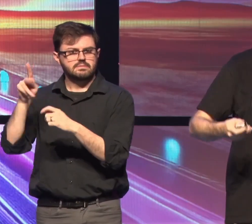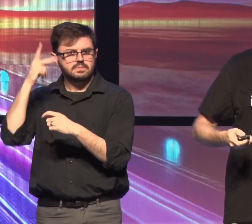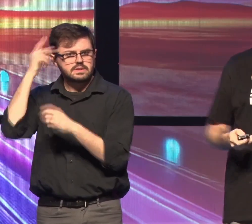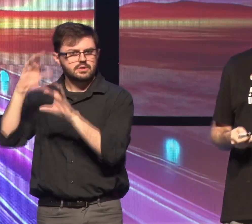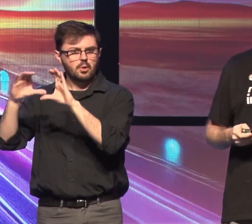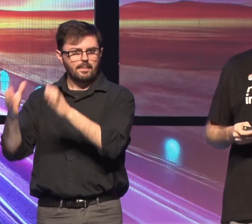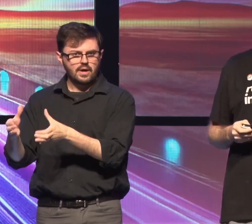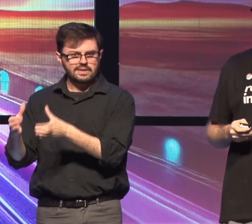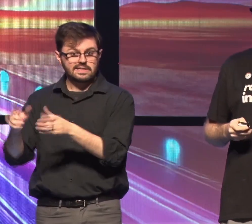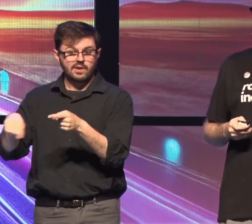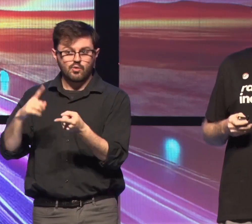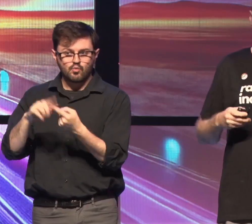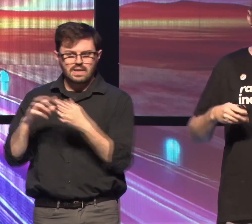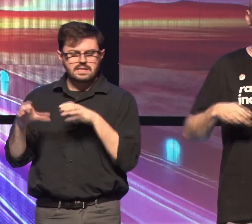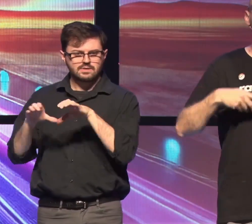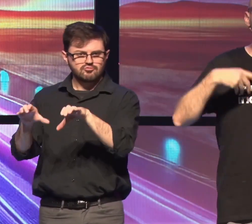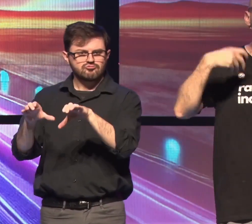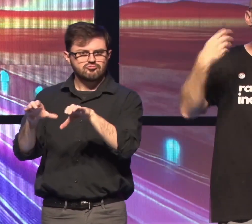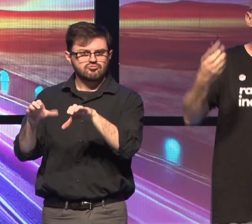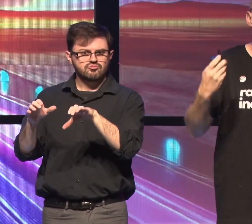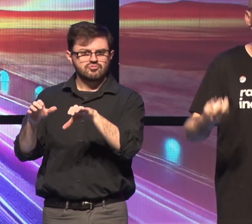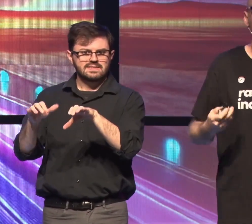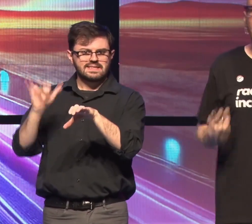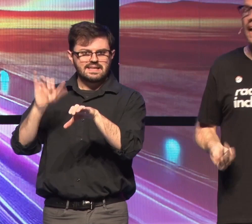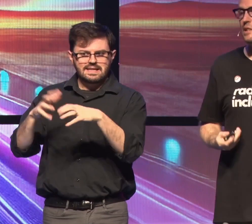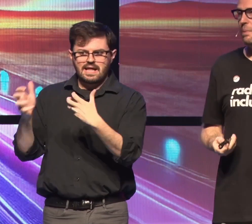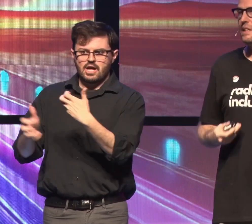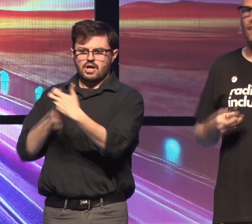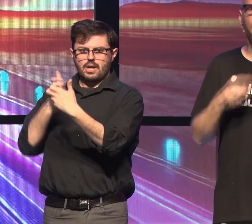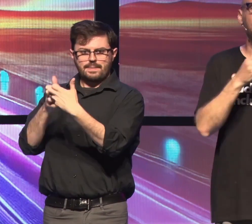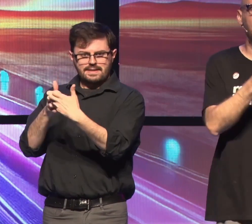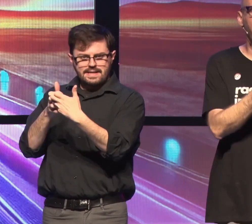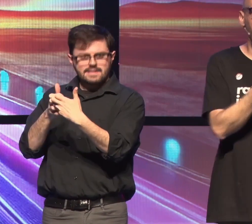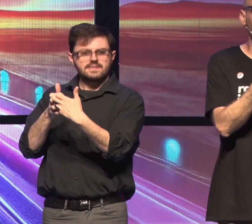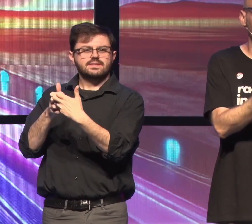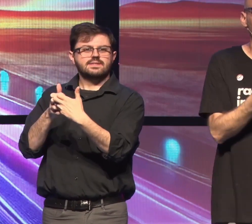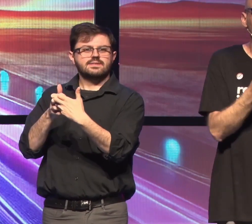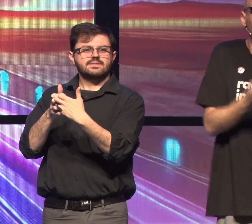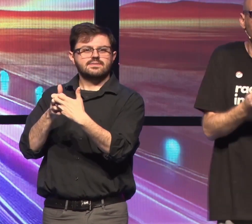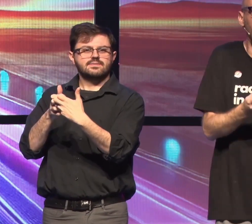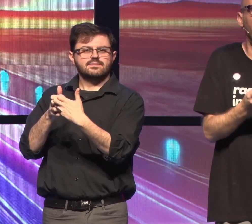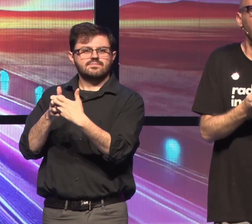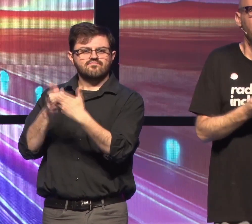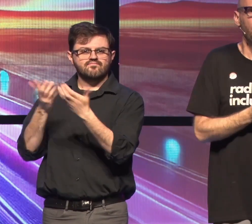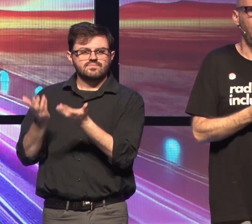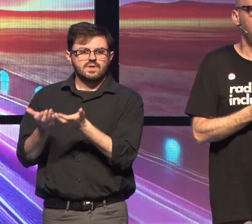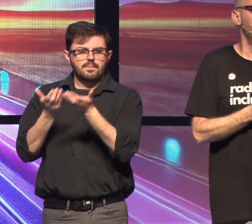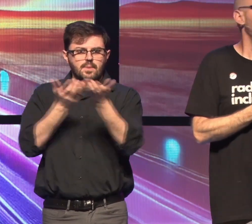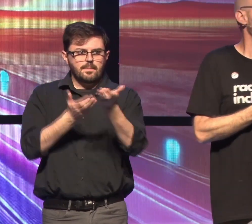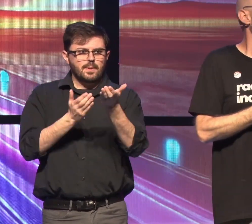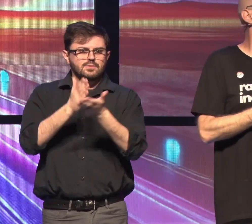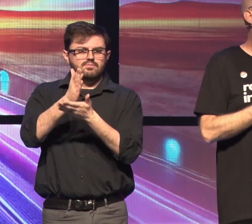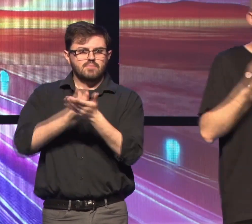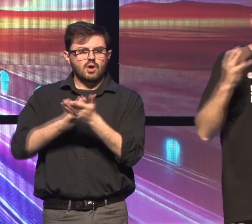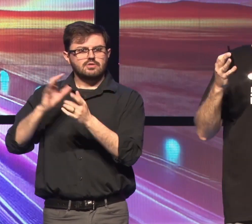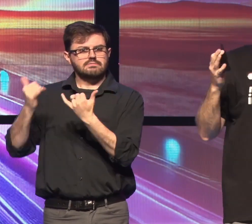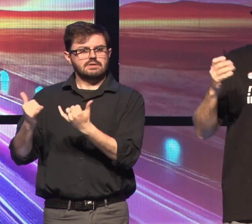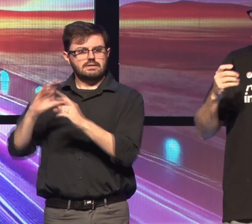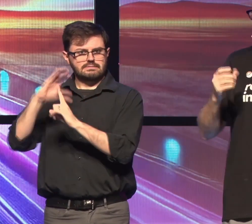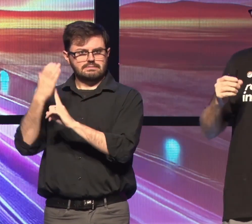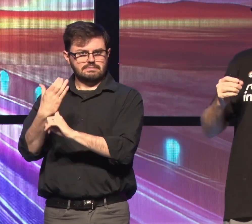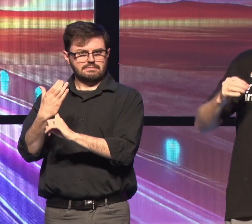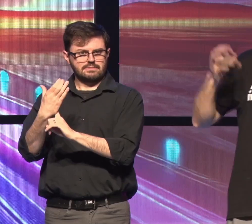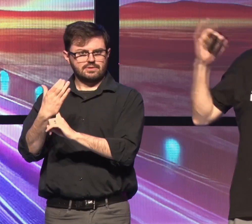accommodation that takes place that will even promote certain aspects of contemporary political culture, right?